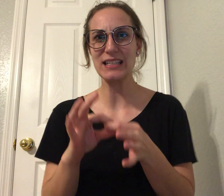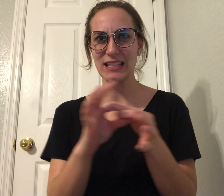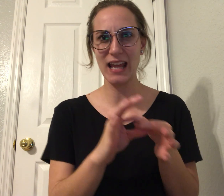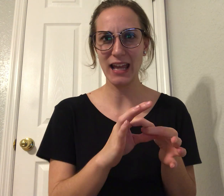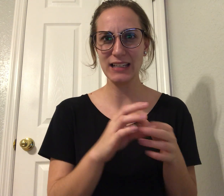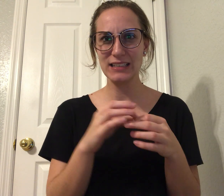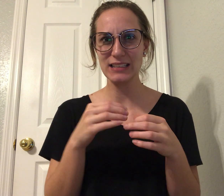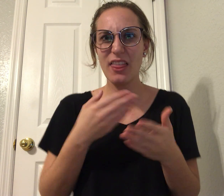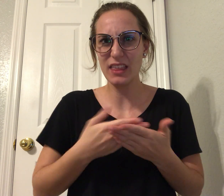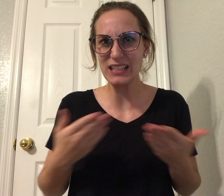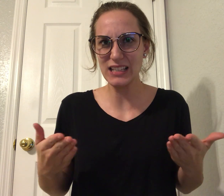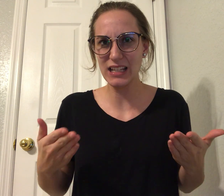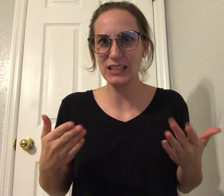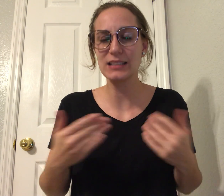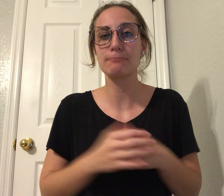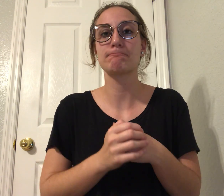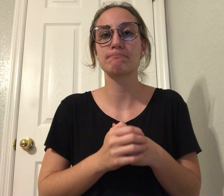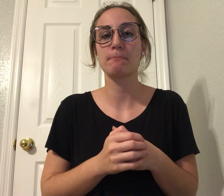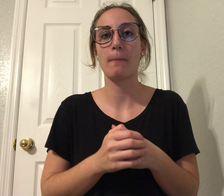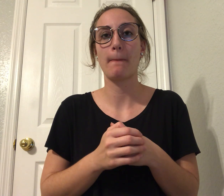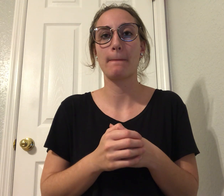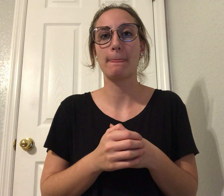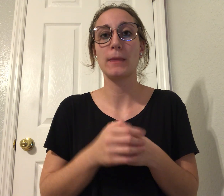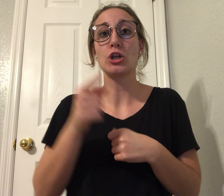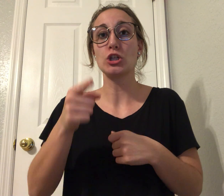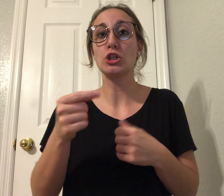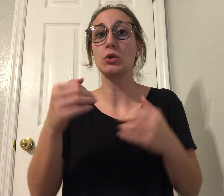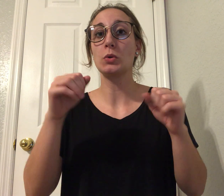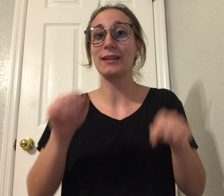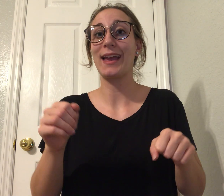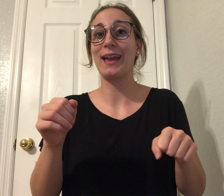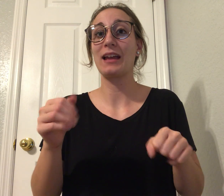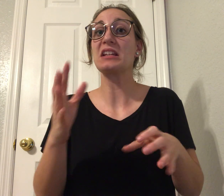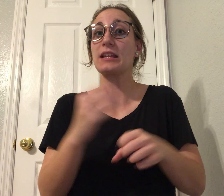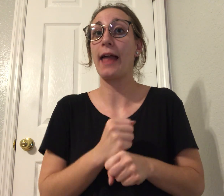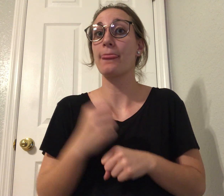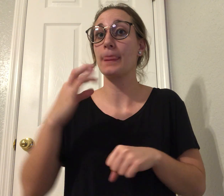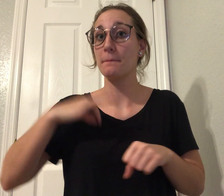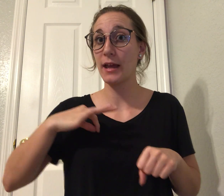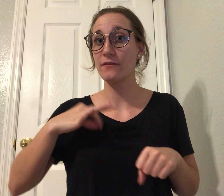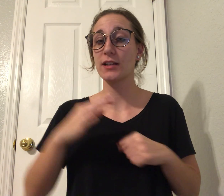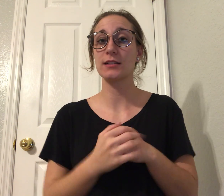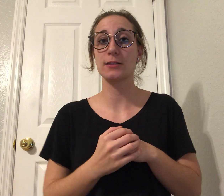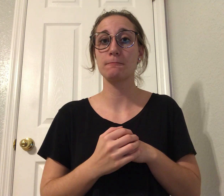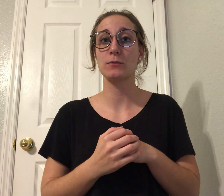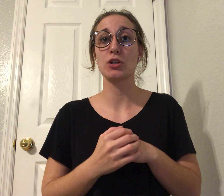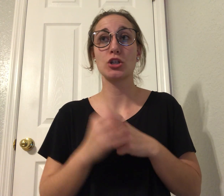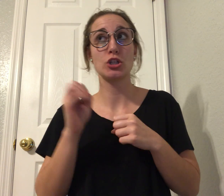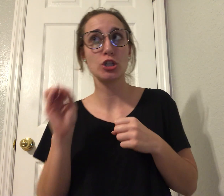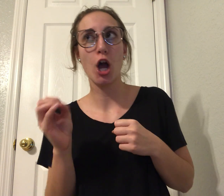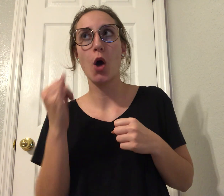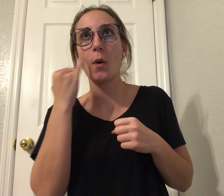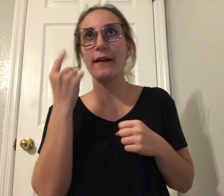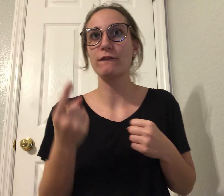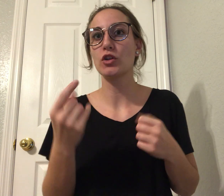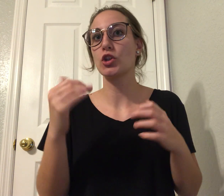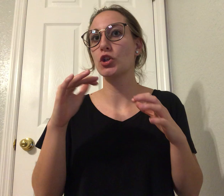time. So yes, if you can also take 3 minutes, 4 minutes, 5 minutes, once a